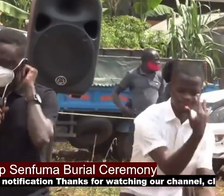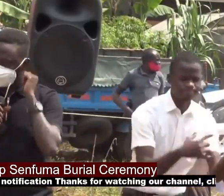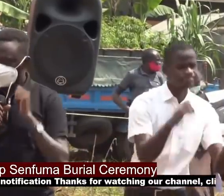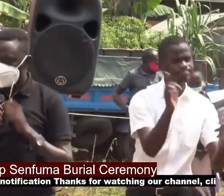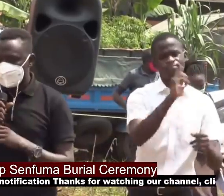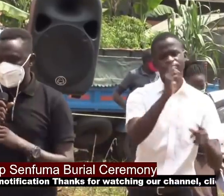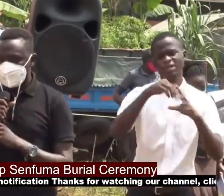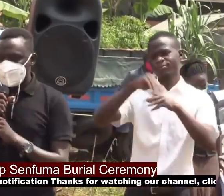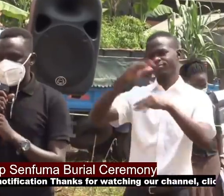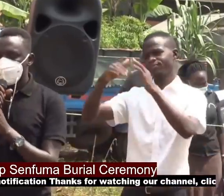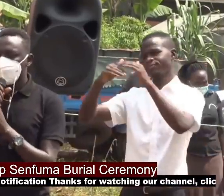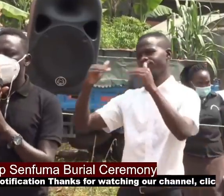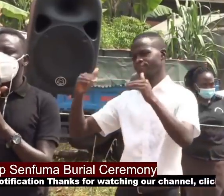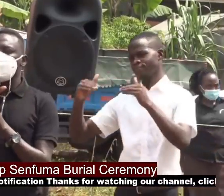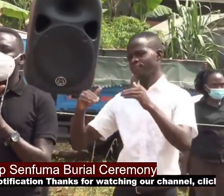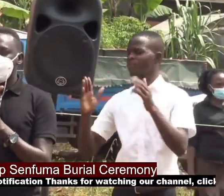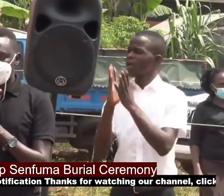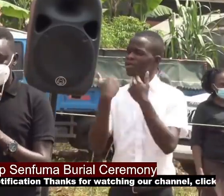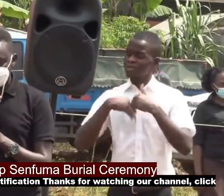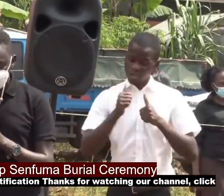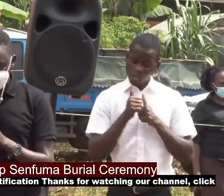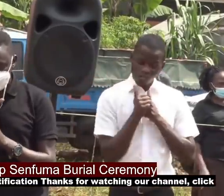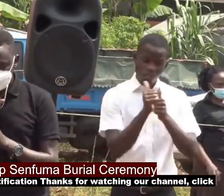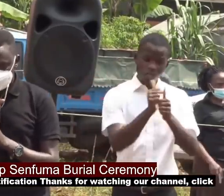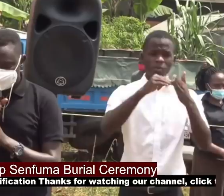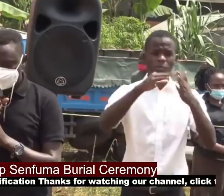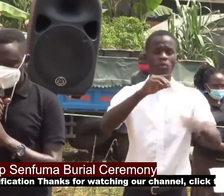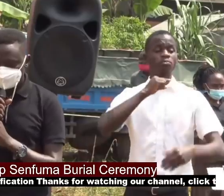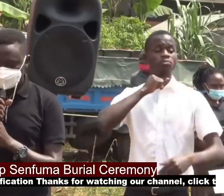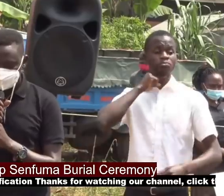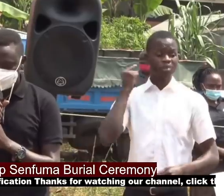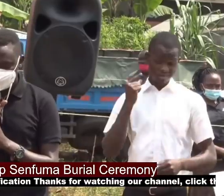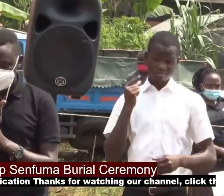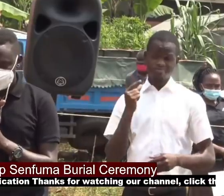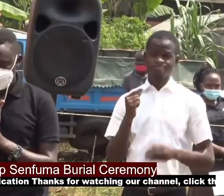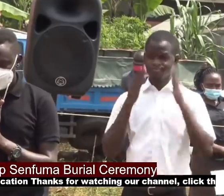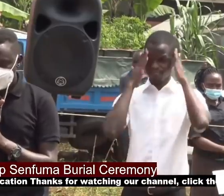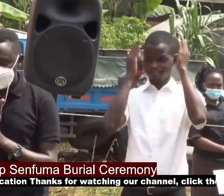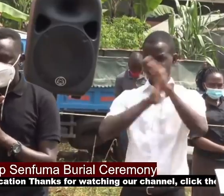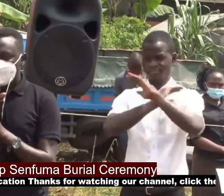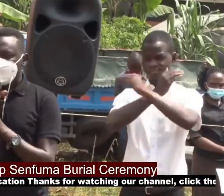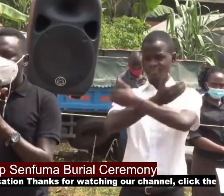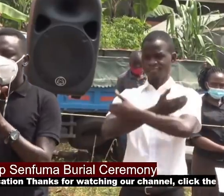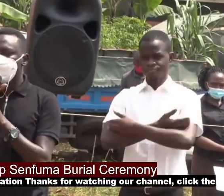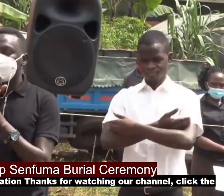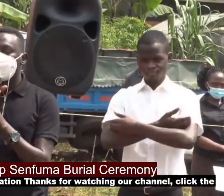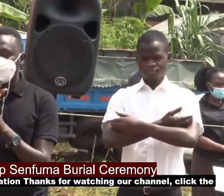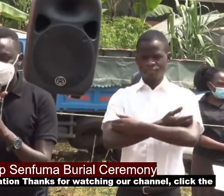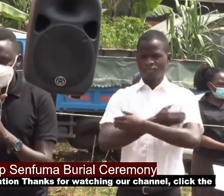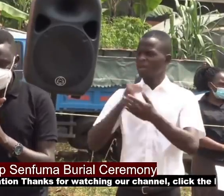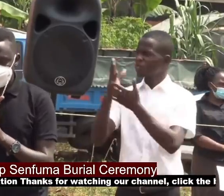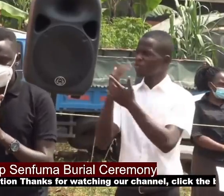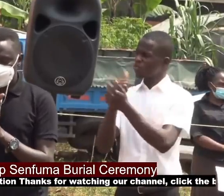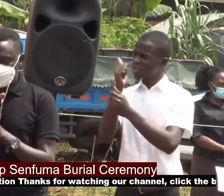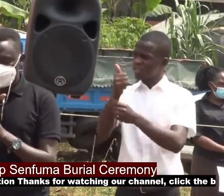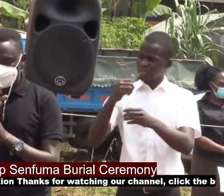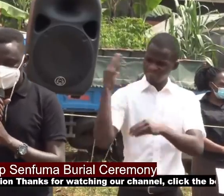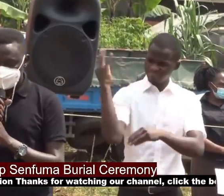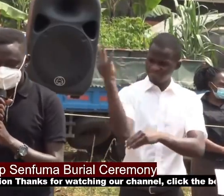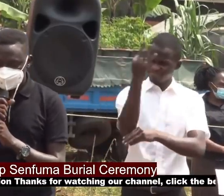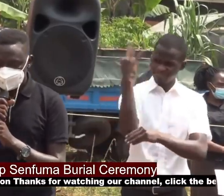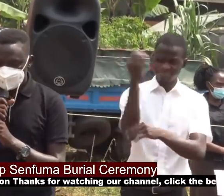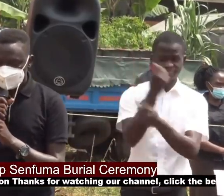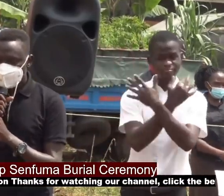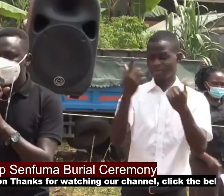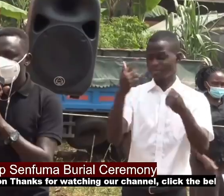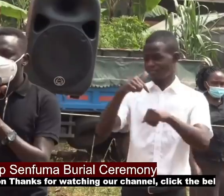not go to hell. I so much followed Pastor Senfuma. He preached